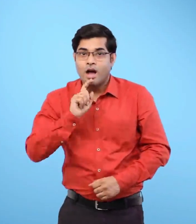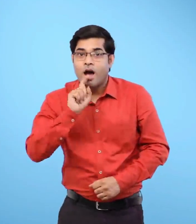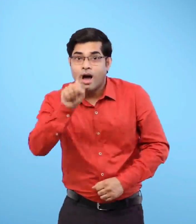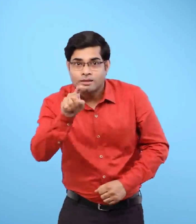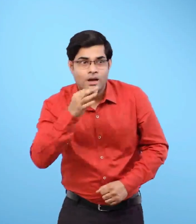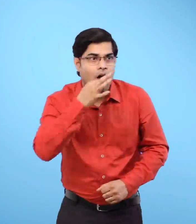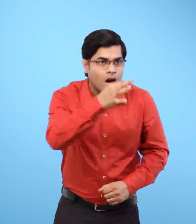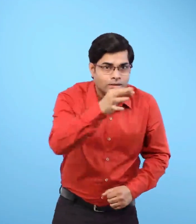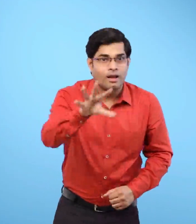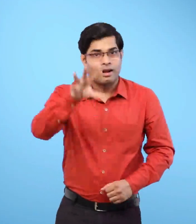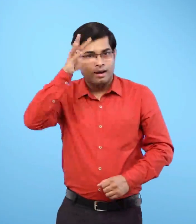Find out.